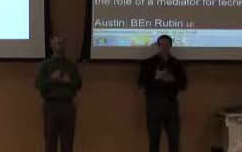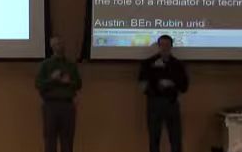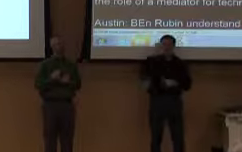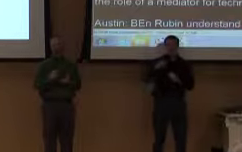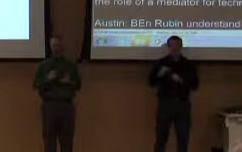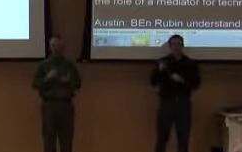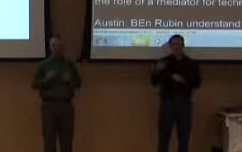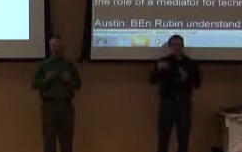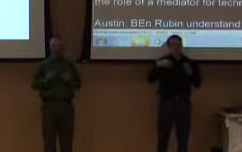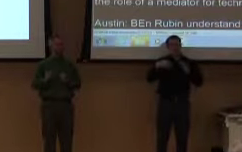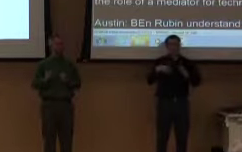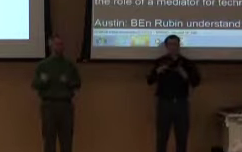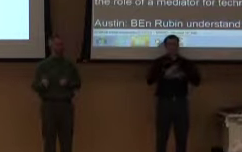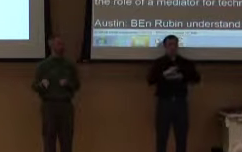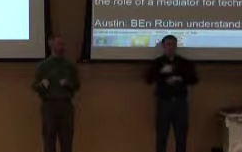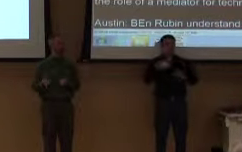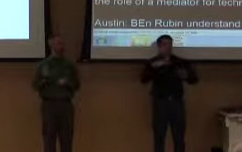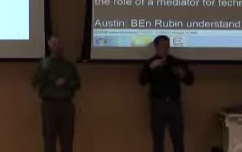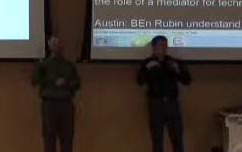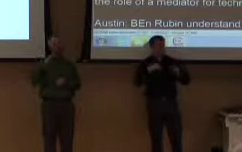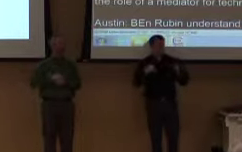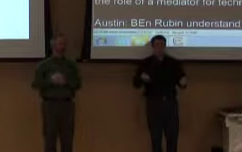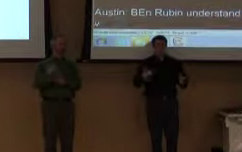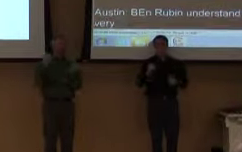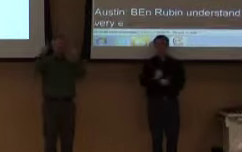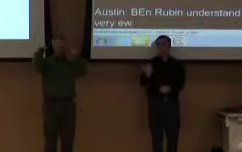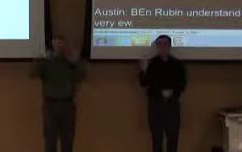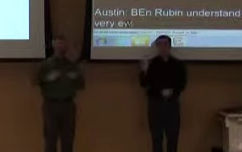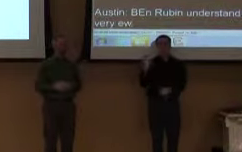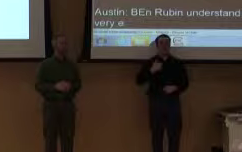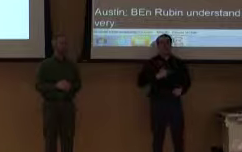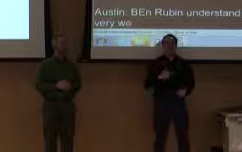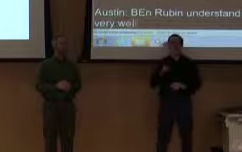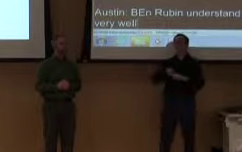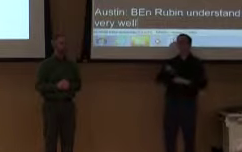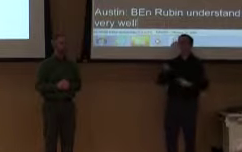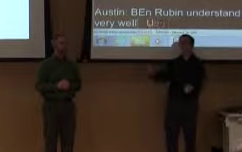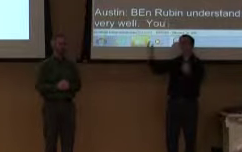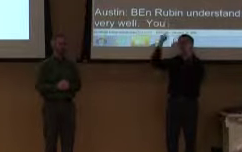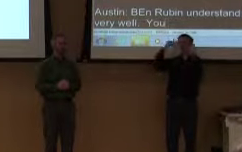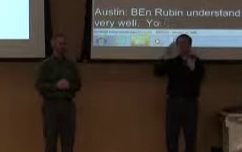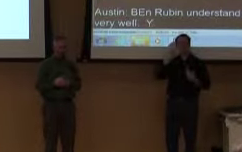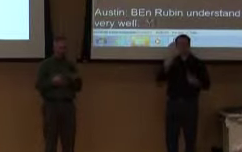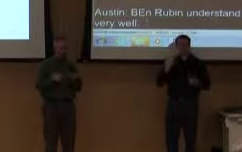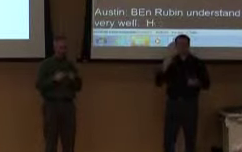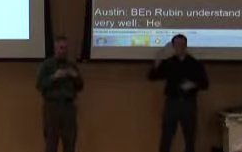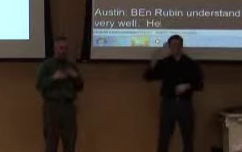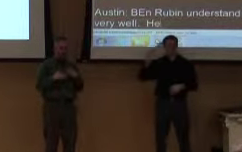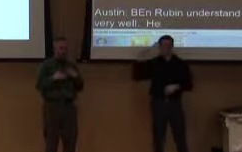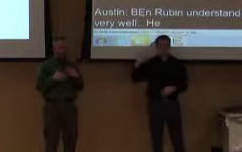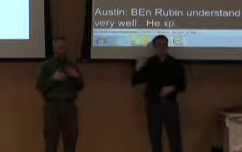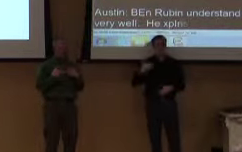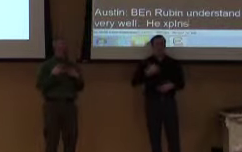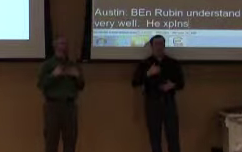he was explaining the functions I'm explaining to you today 3 years ago, and it just went over my head. Because I was trying to